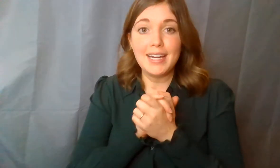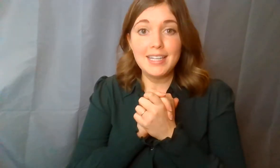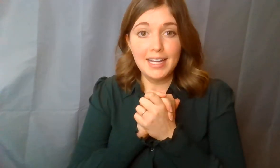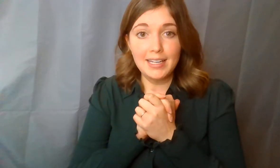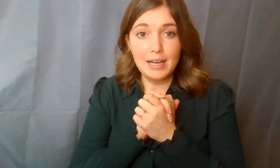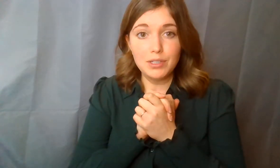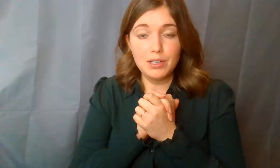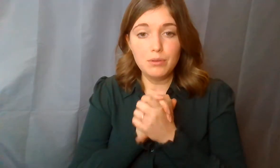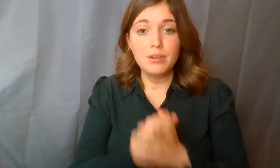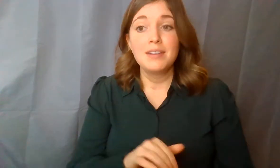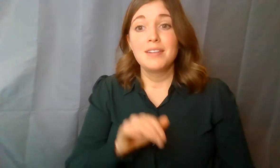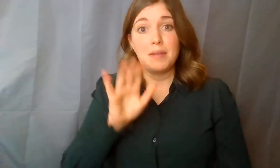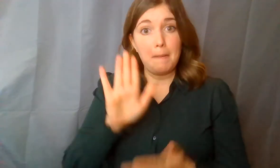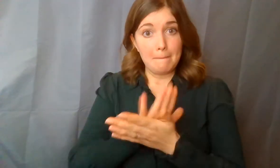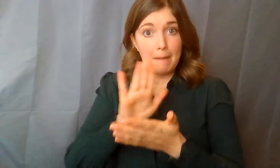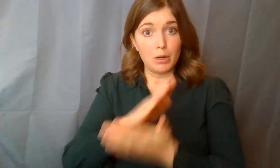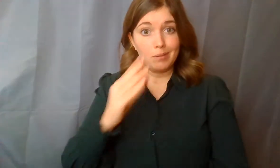need to hand out to you,